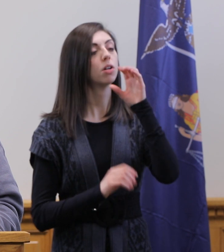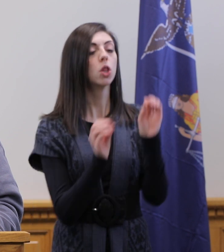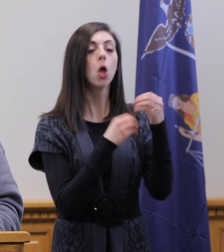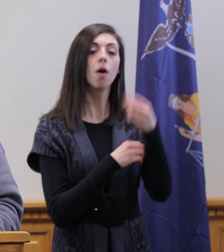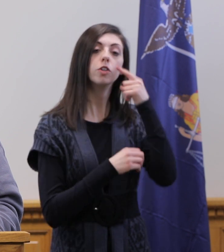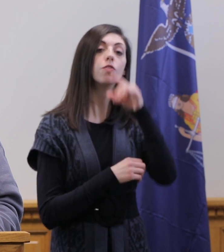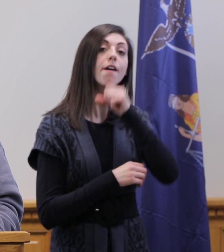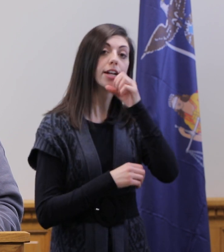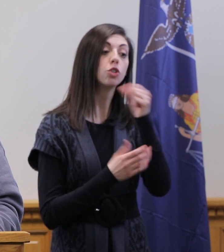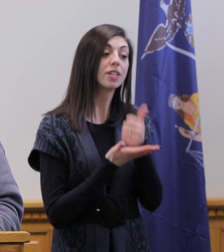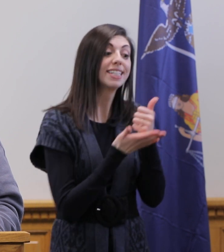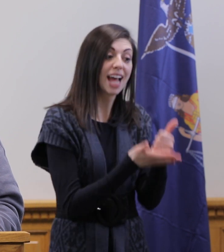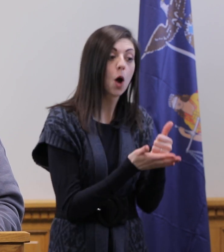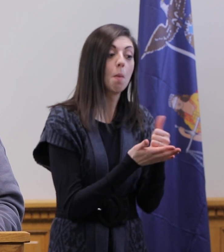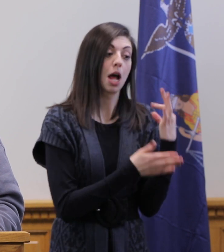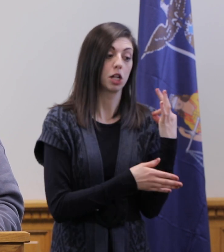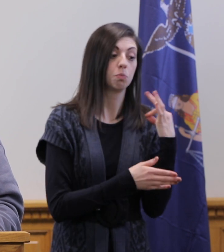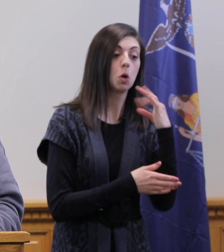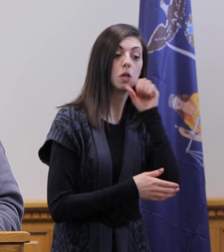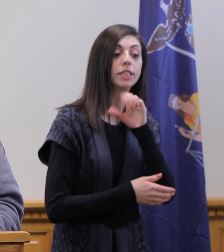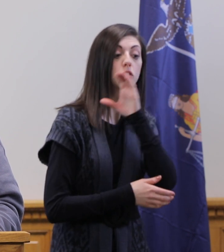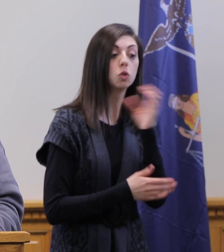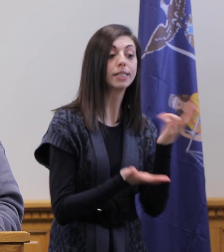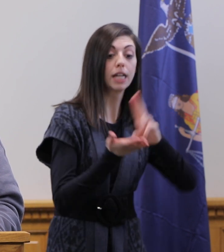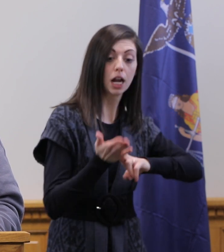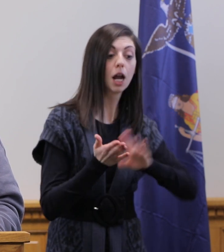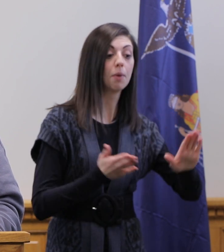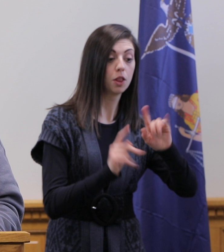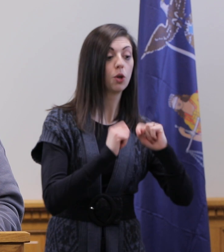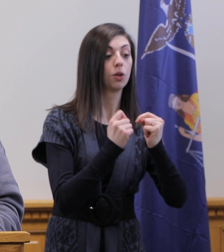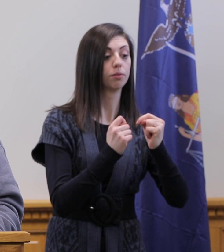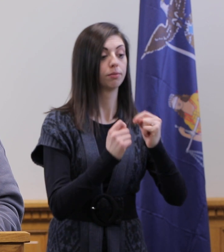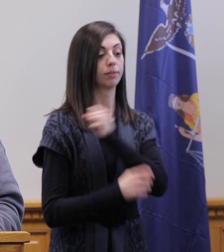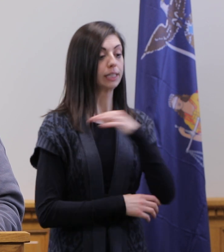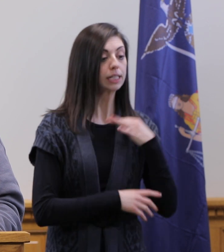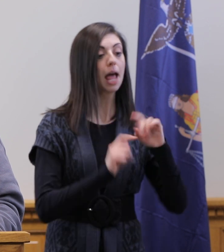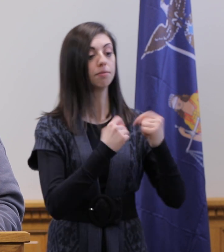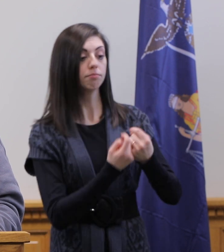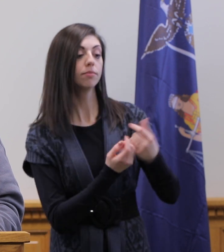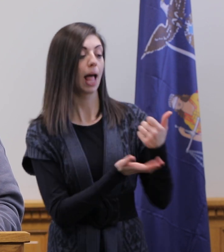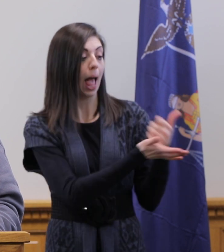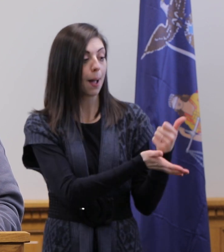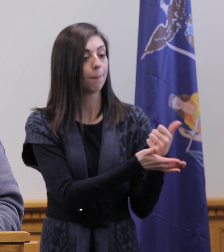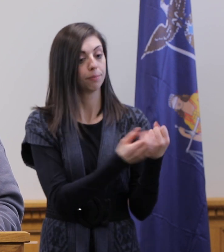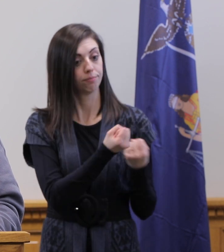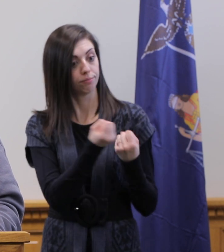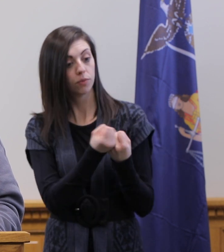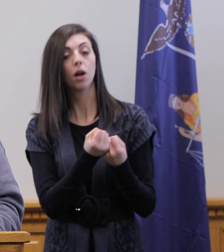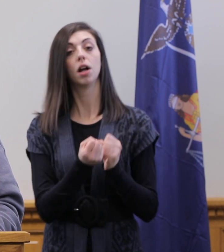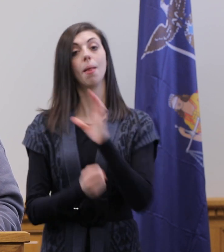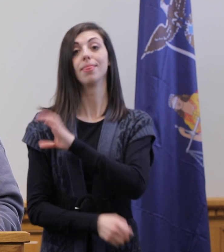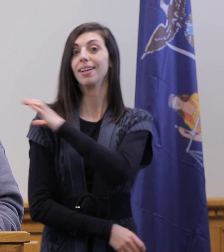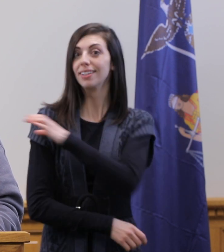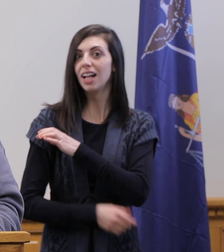eligible seniors sign up for the vaccine, and their staff has been a huge support in helping to run them, the vaccination clinics are operated